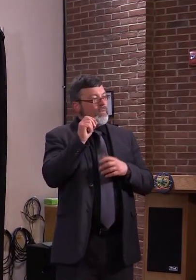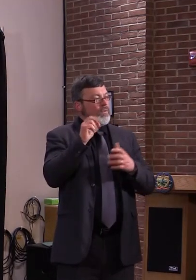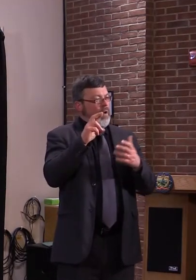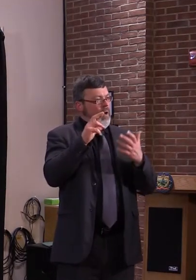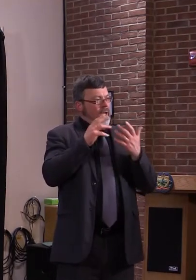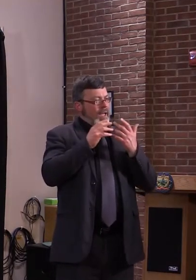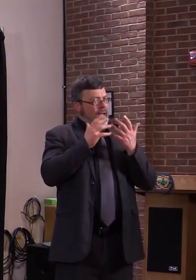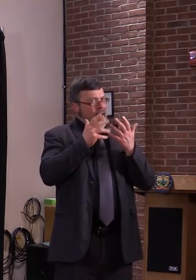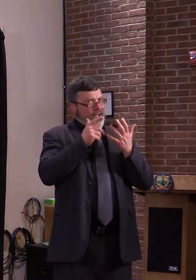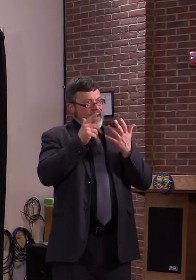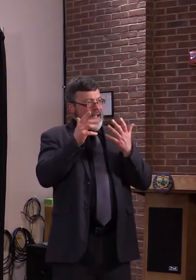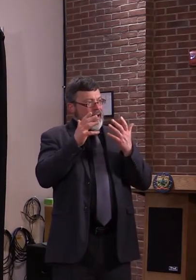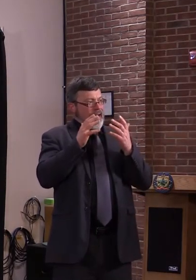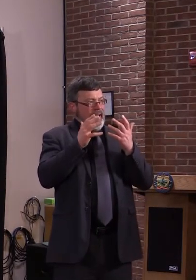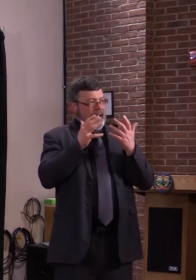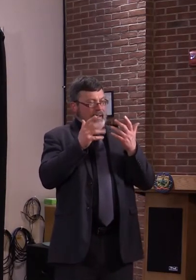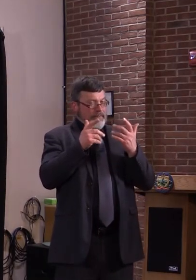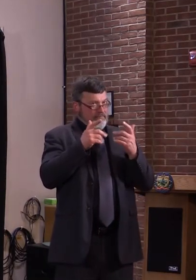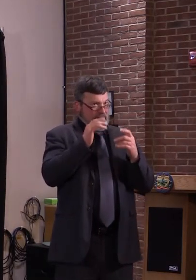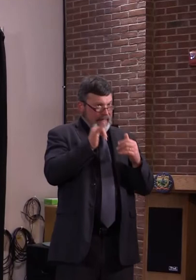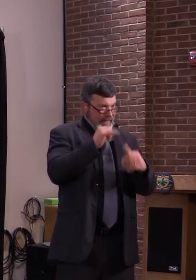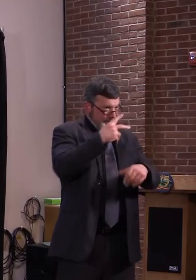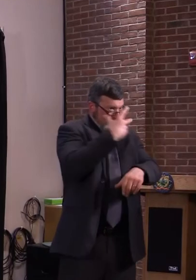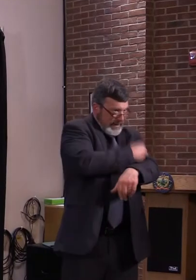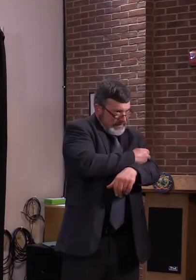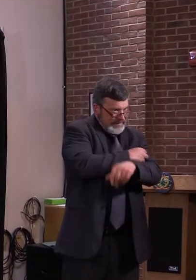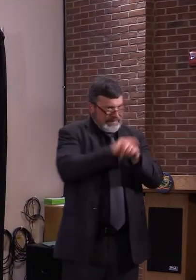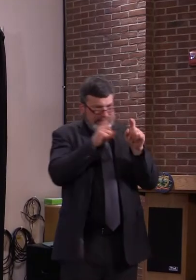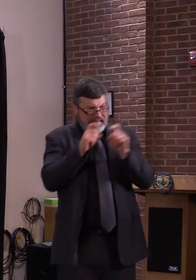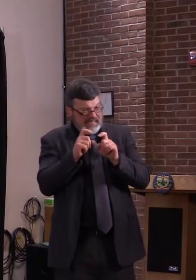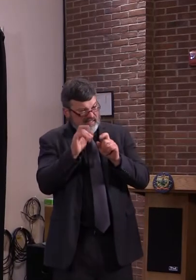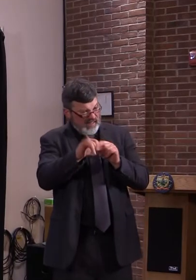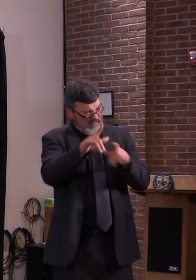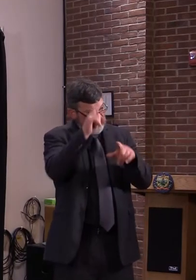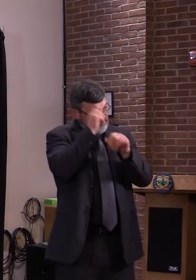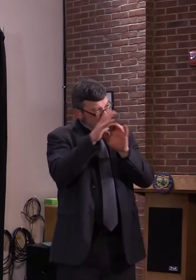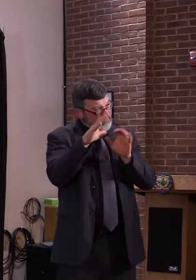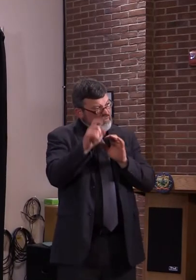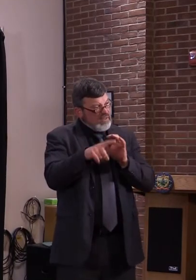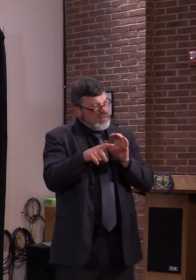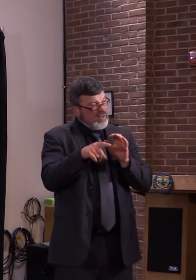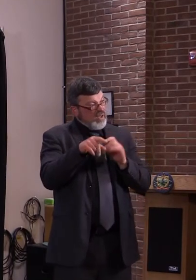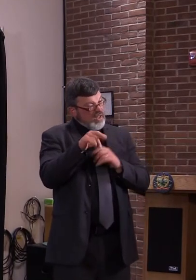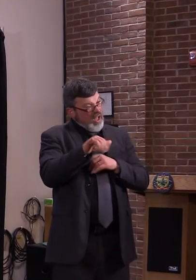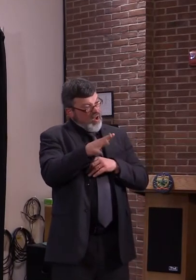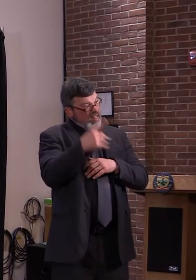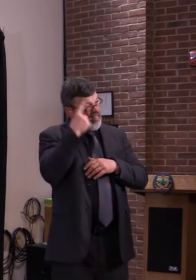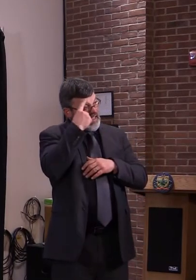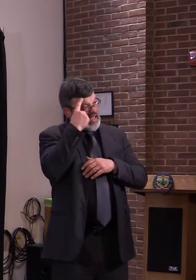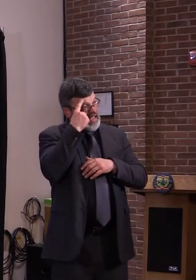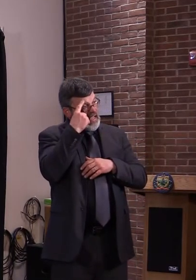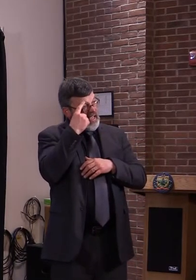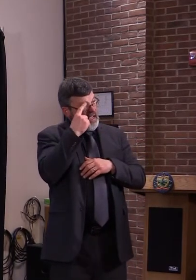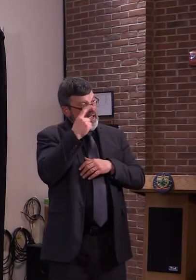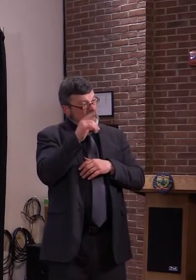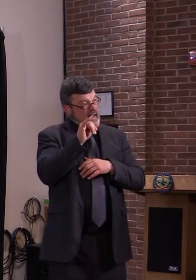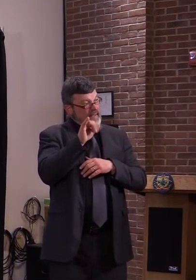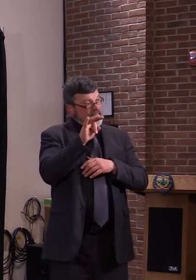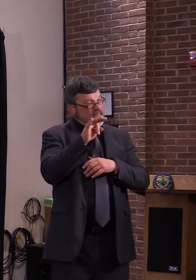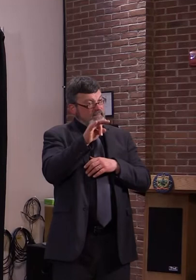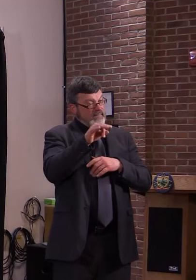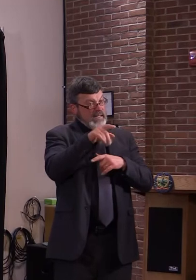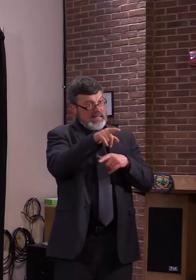strategies that are important in COVID. So you're probably thinking about things like their access to good mental health